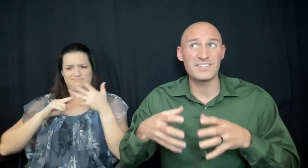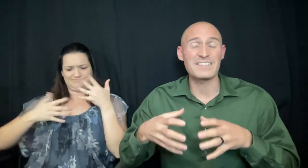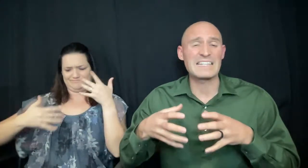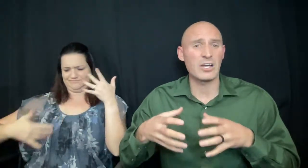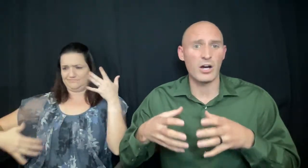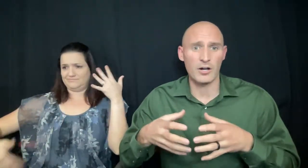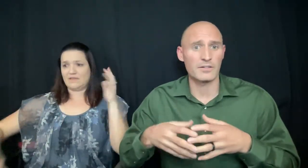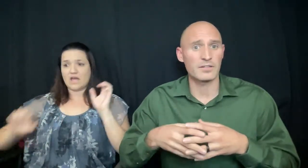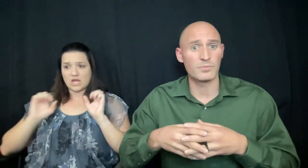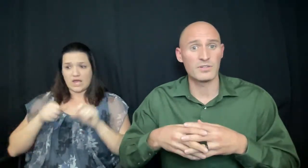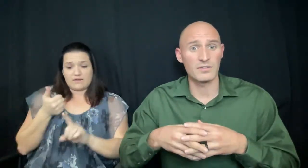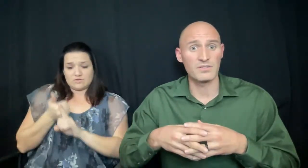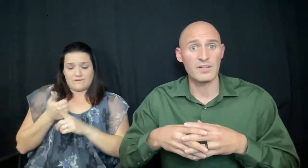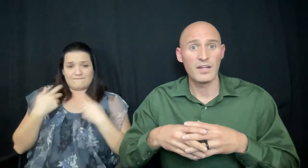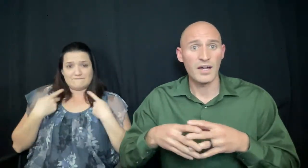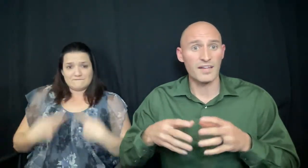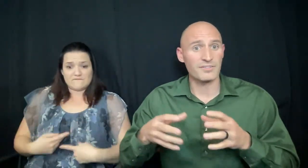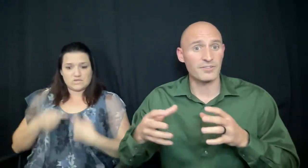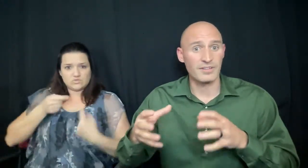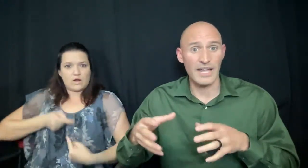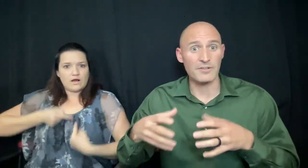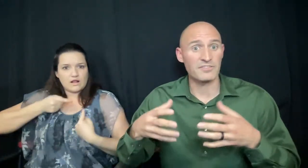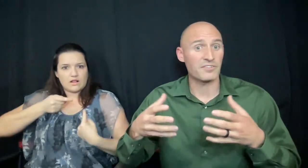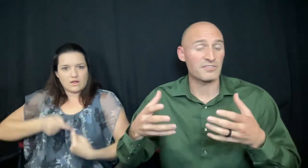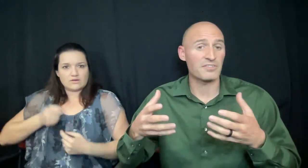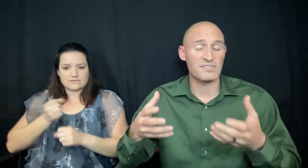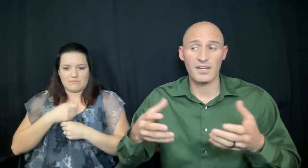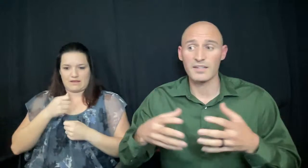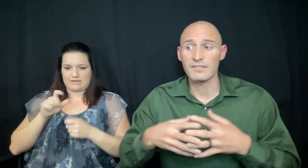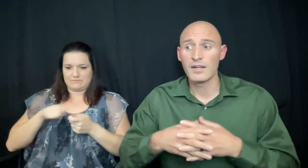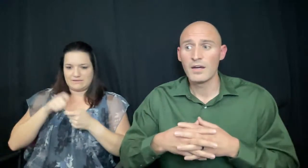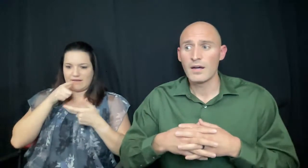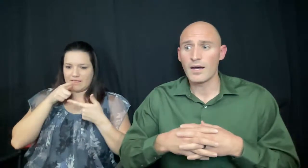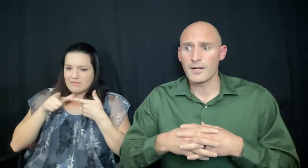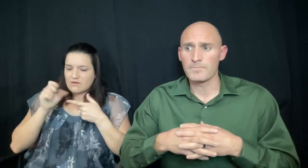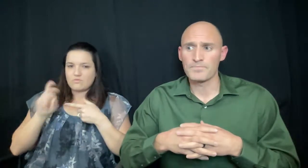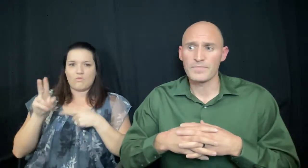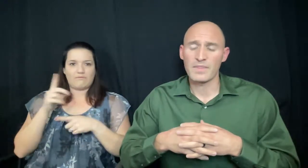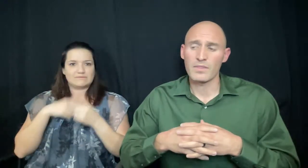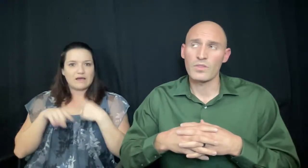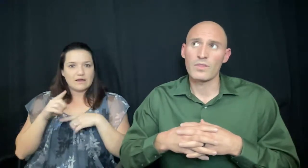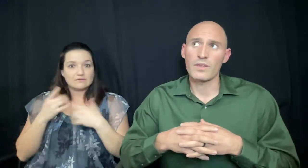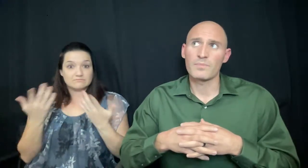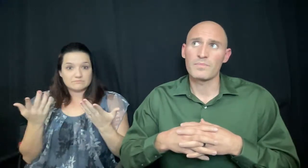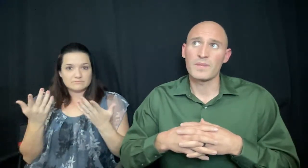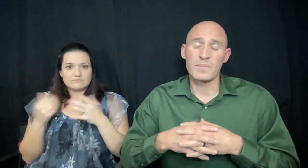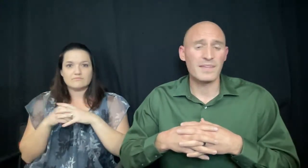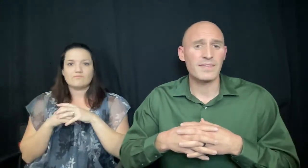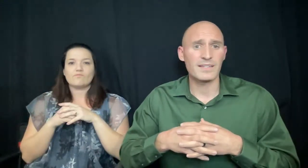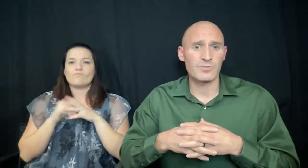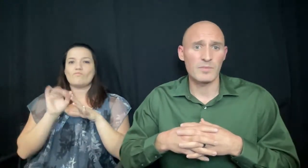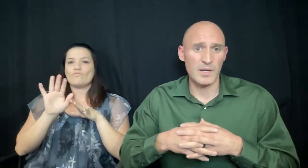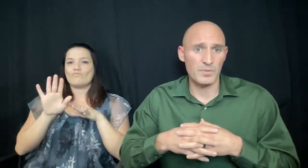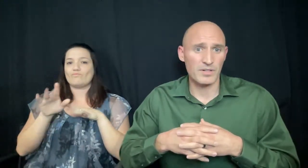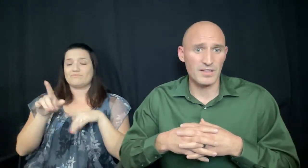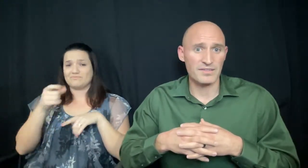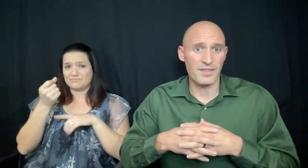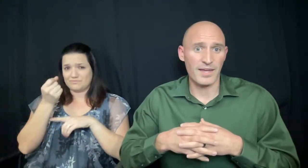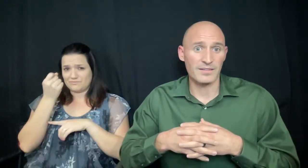physically hard to produce certain letters or certain signs. The big thing to remember is that